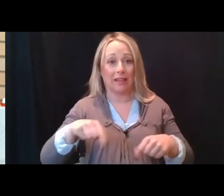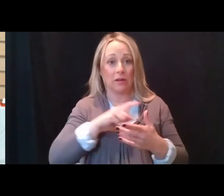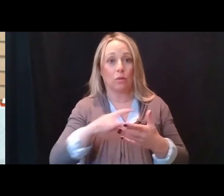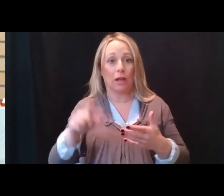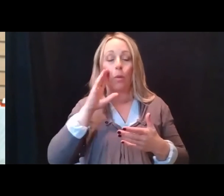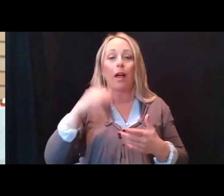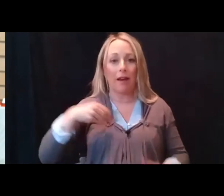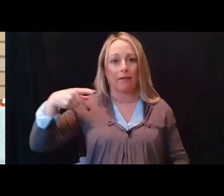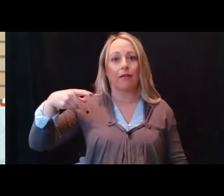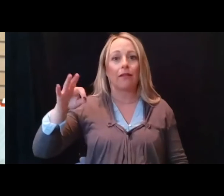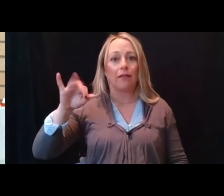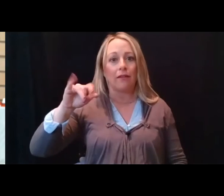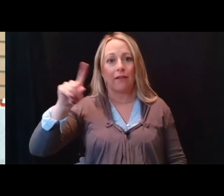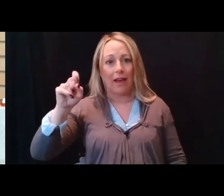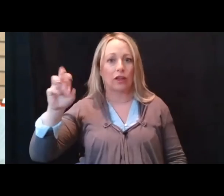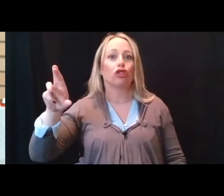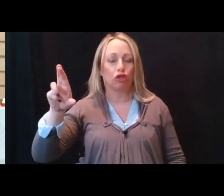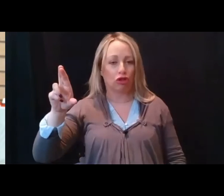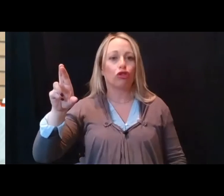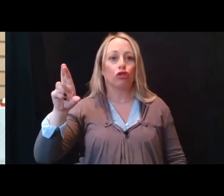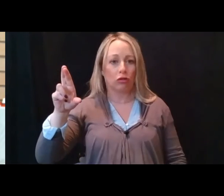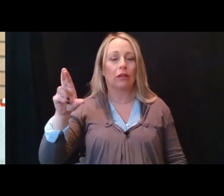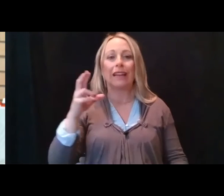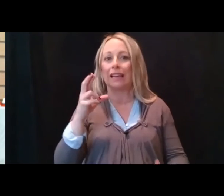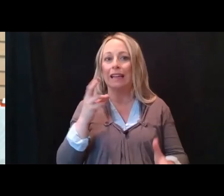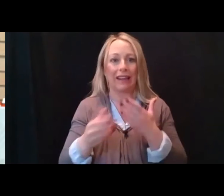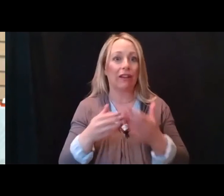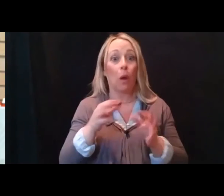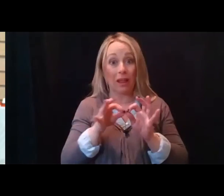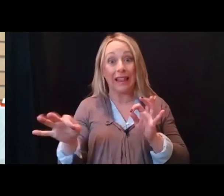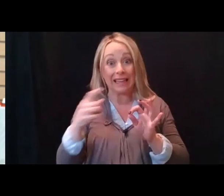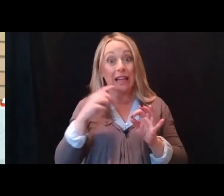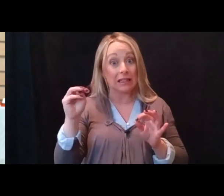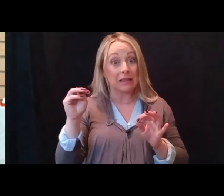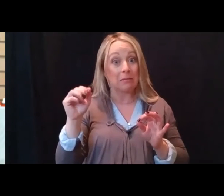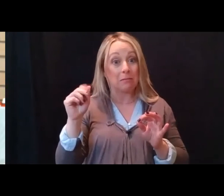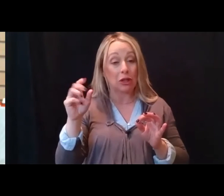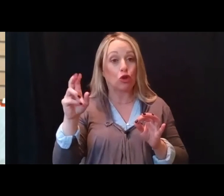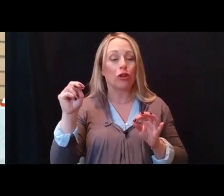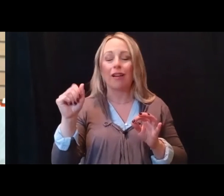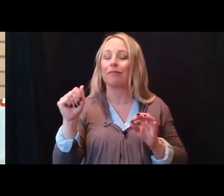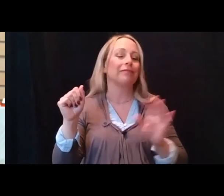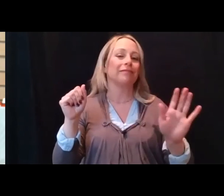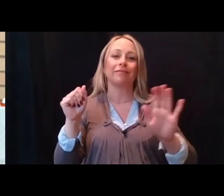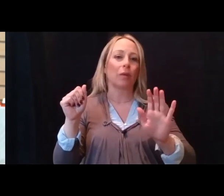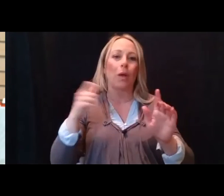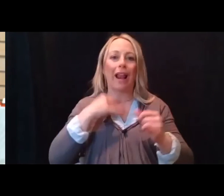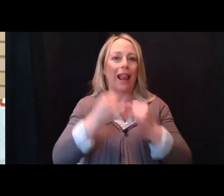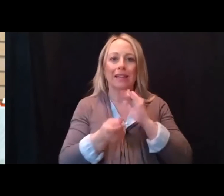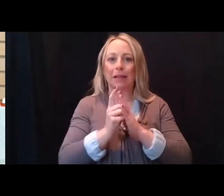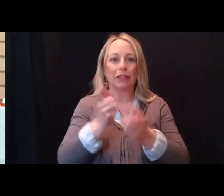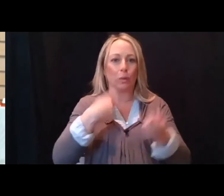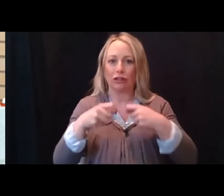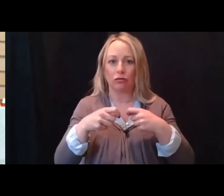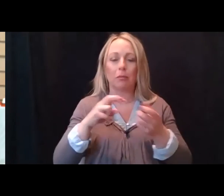Pfizer vaccine, even though the information with the link says Moderna. We had a last-minute switch. One